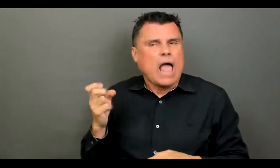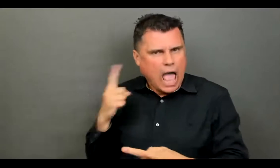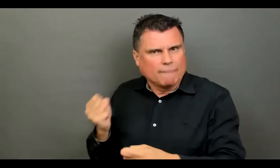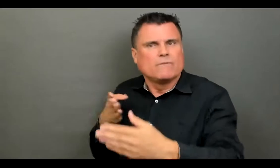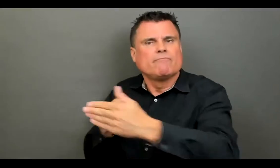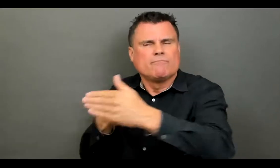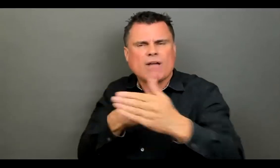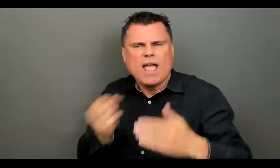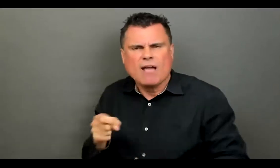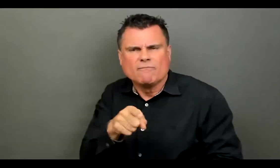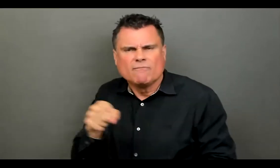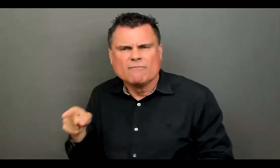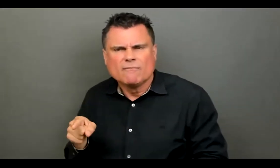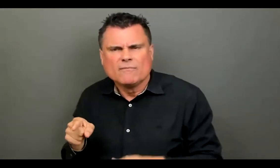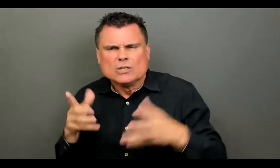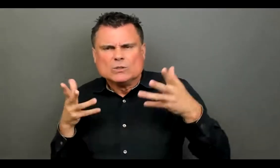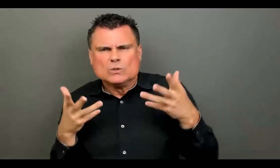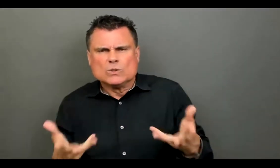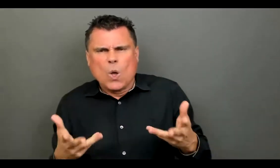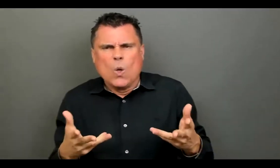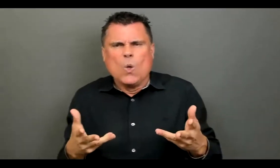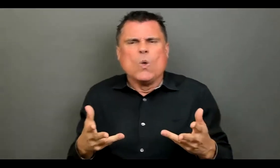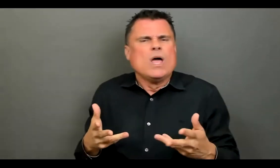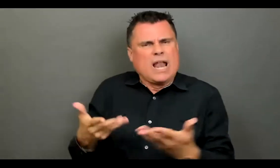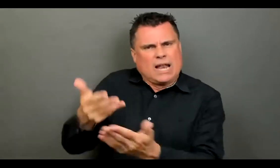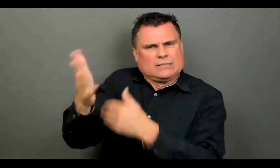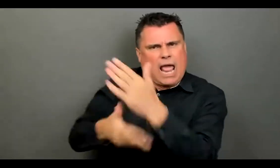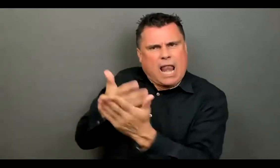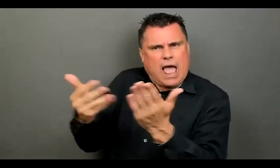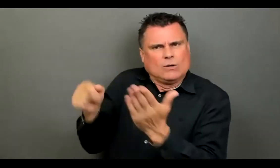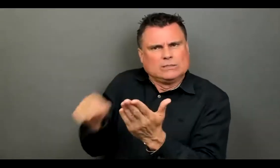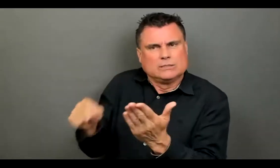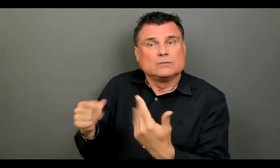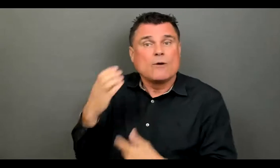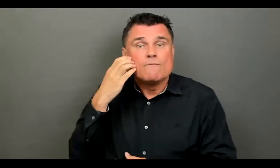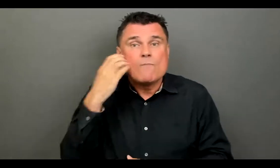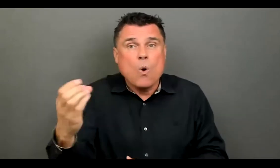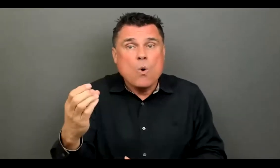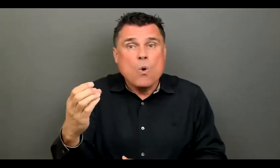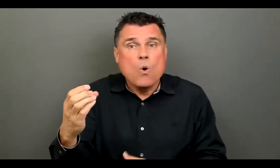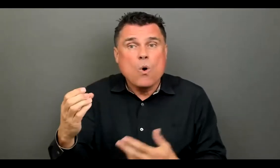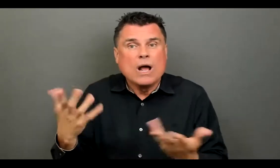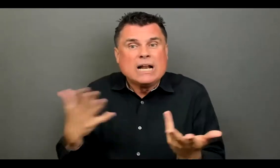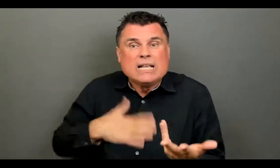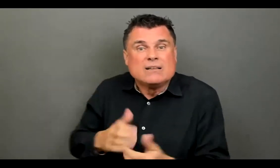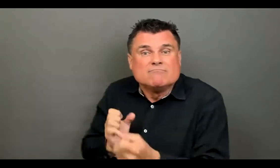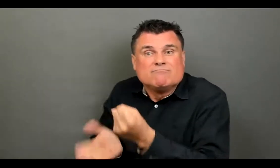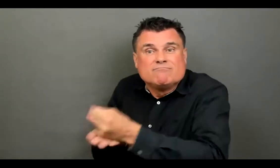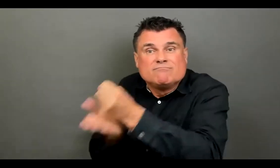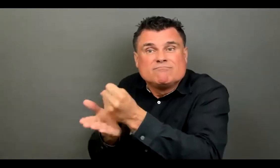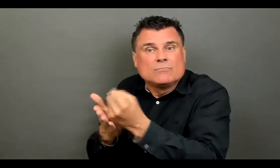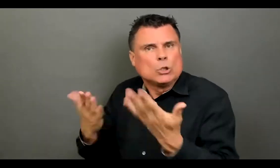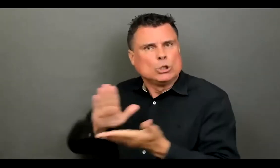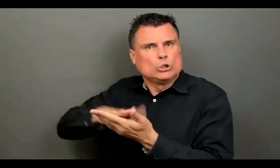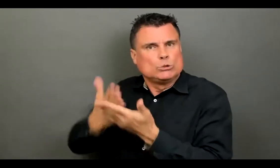services are voice-based, like call centers, participants felt particularly marginalized. So we worked with end users and